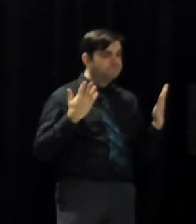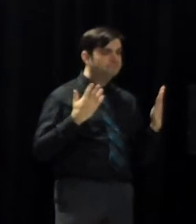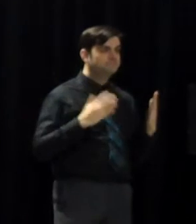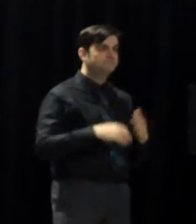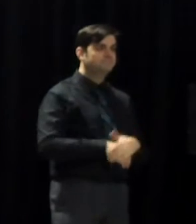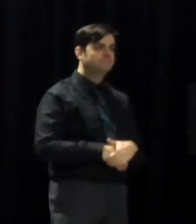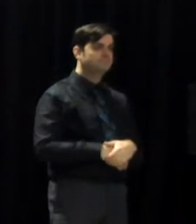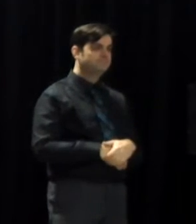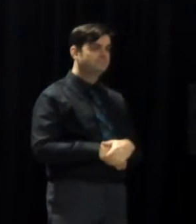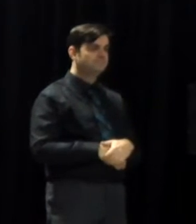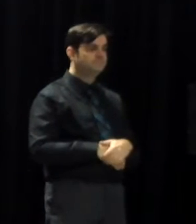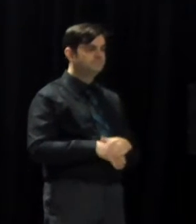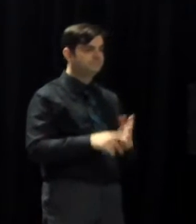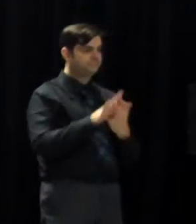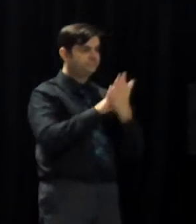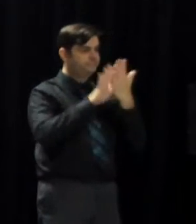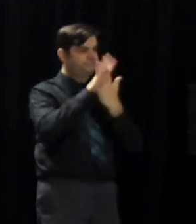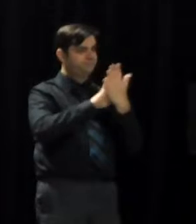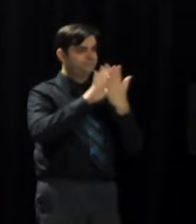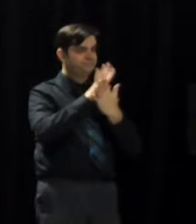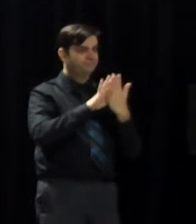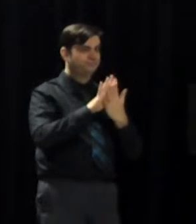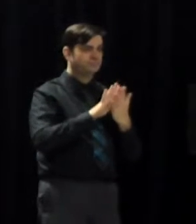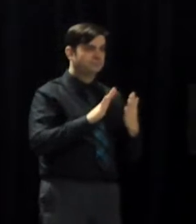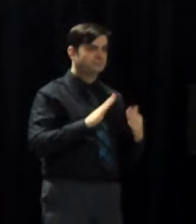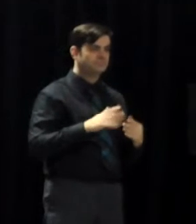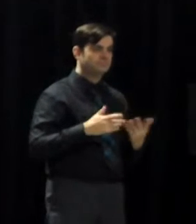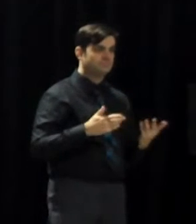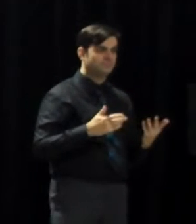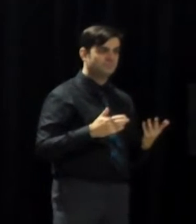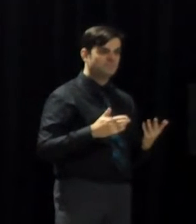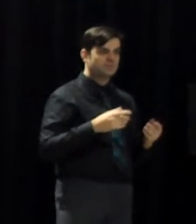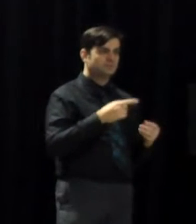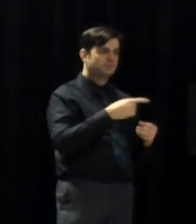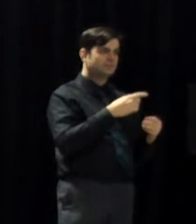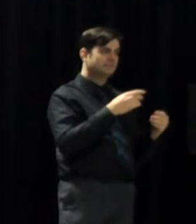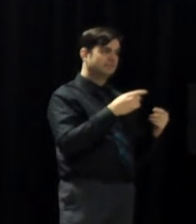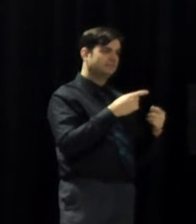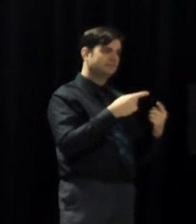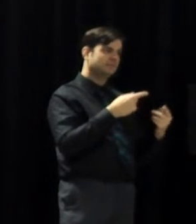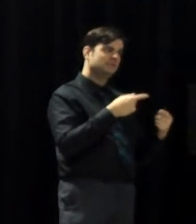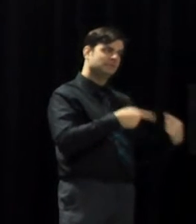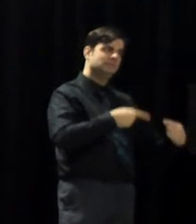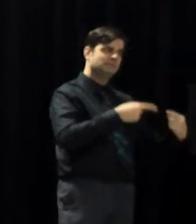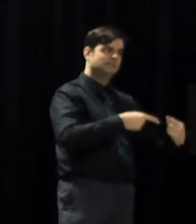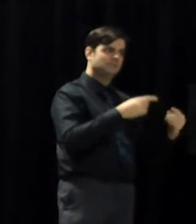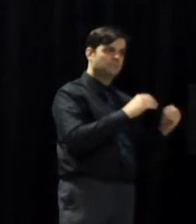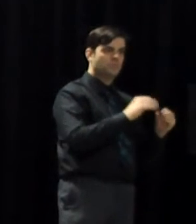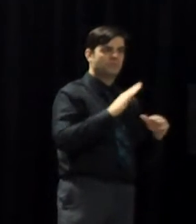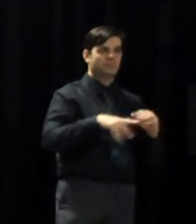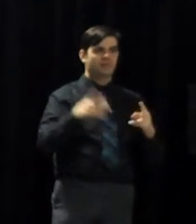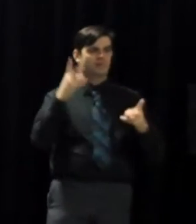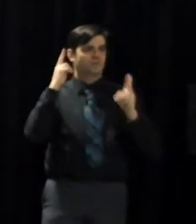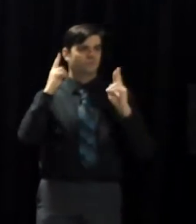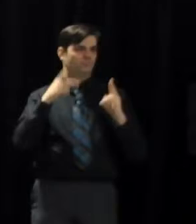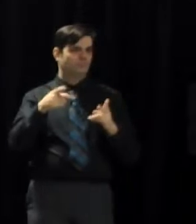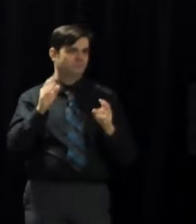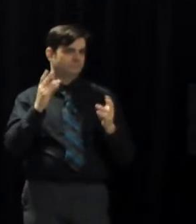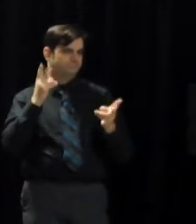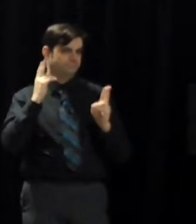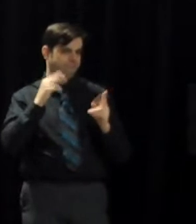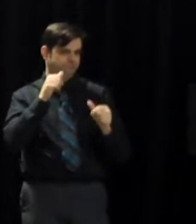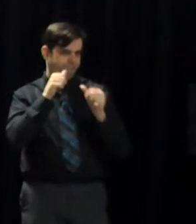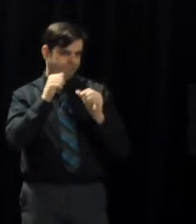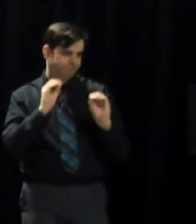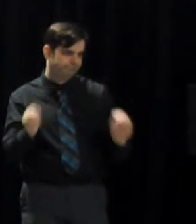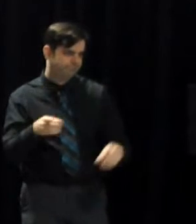that's a tougher argument than salons and gyms. These restaurants and businesses need PPP from the federal